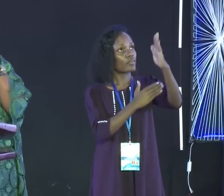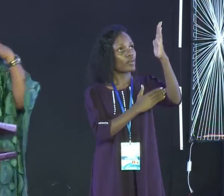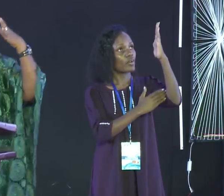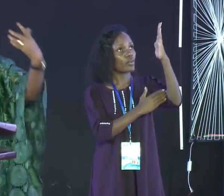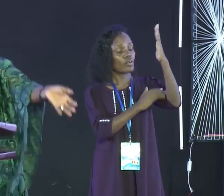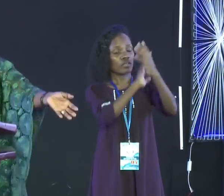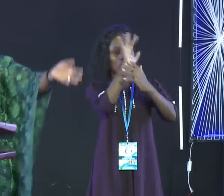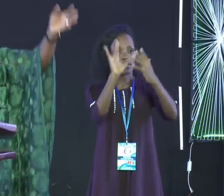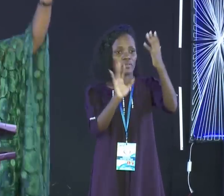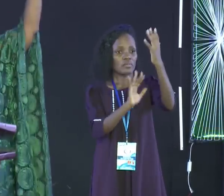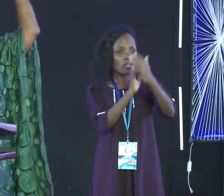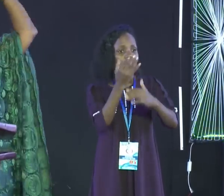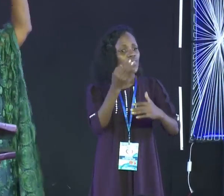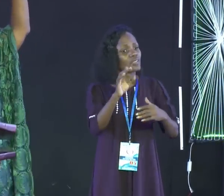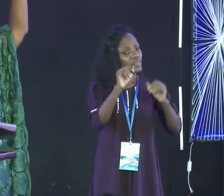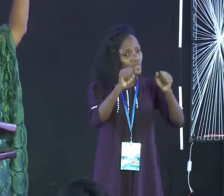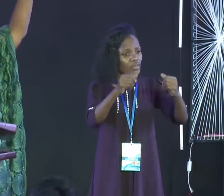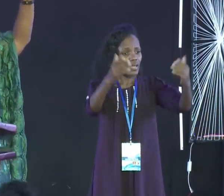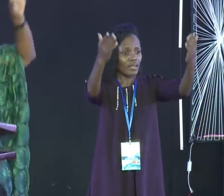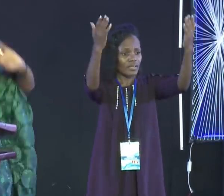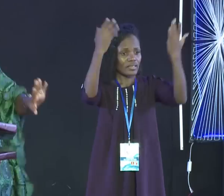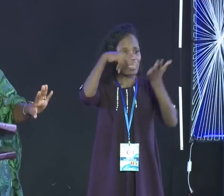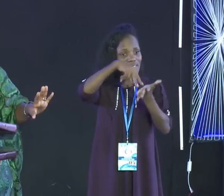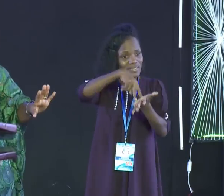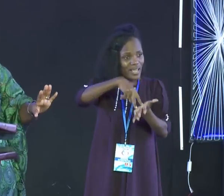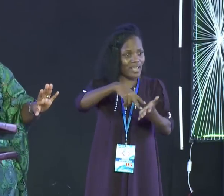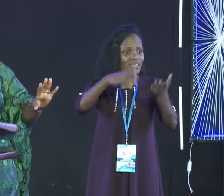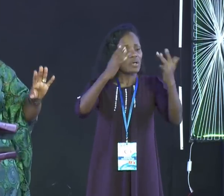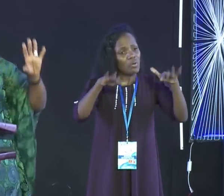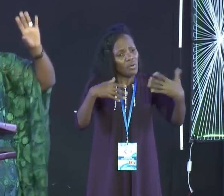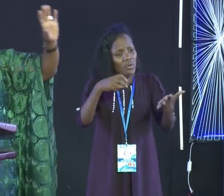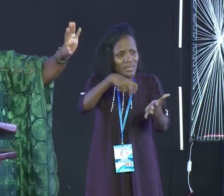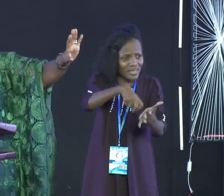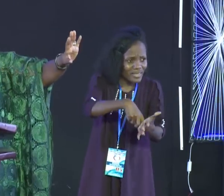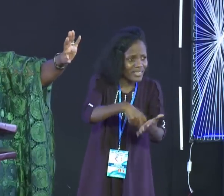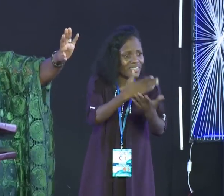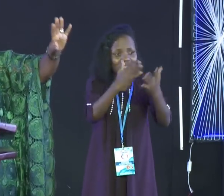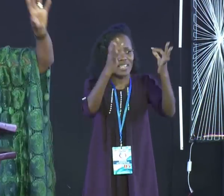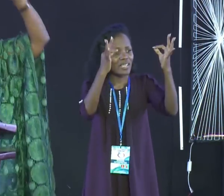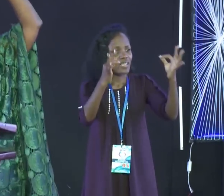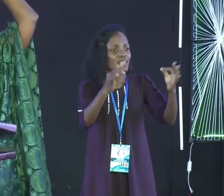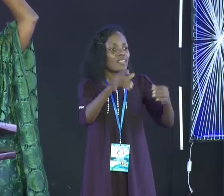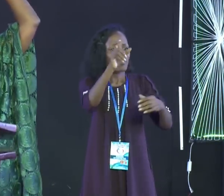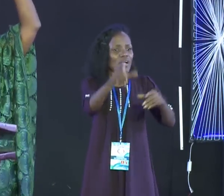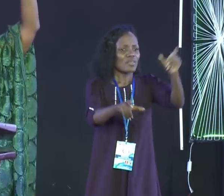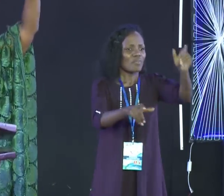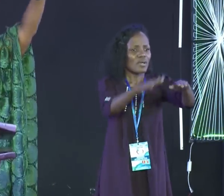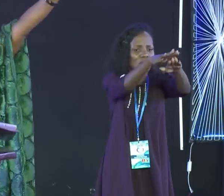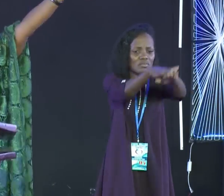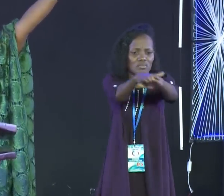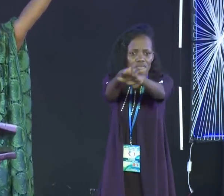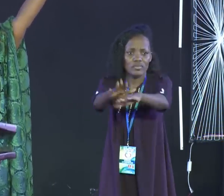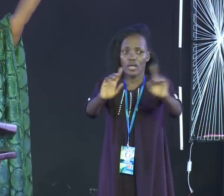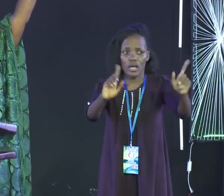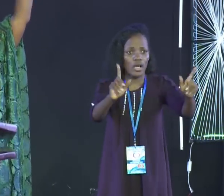have come in the presence of the Lord. Bwobo sobola fukamira, tewali agenda kutekako mikono. Naye